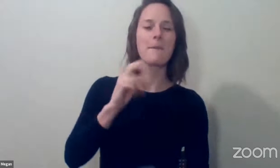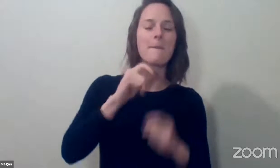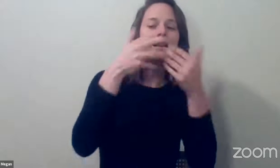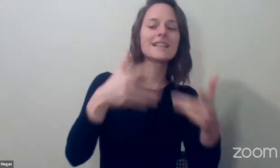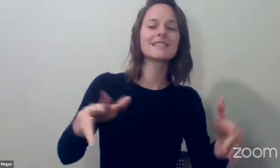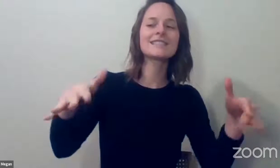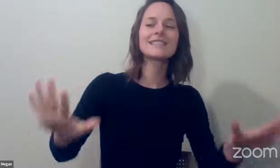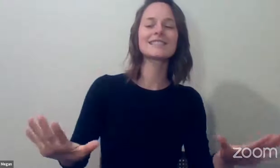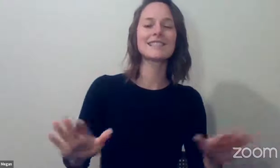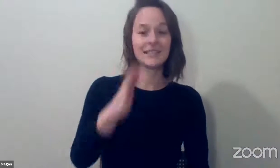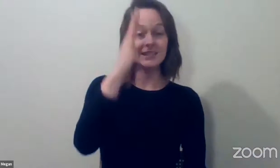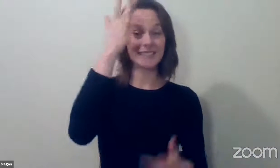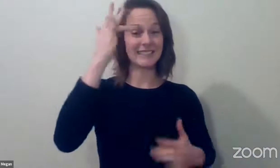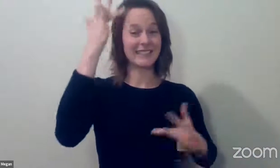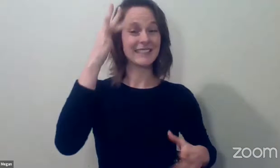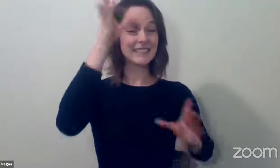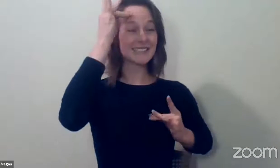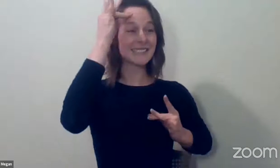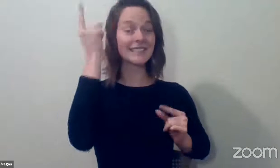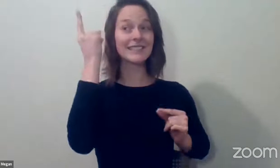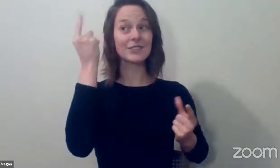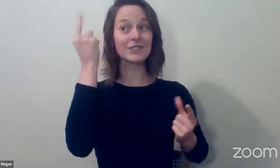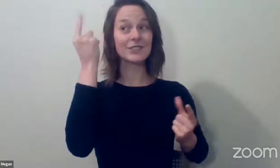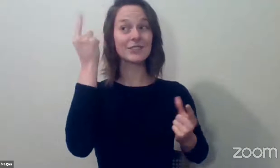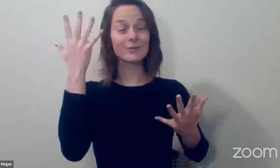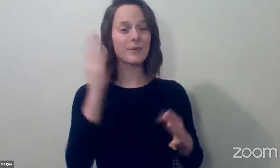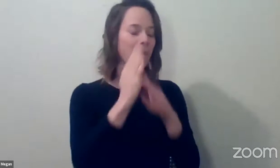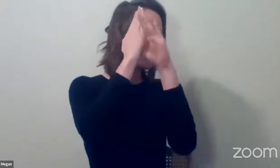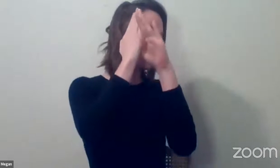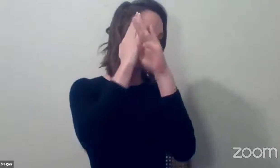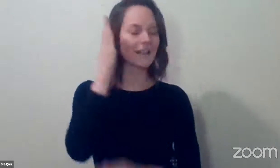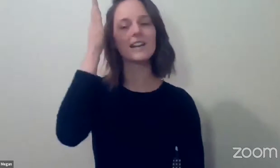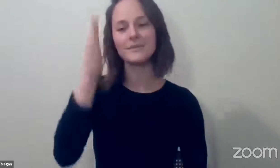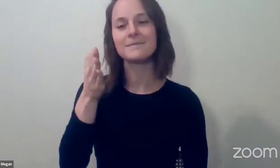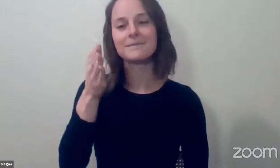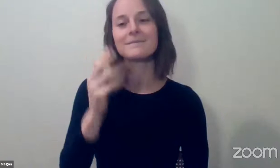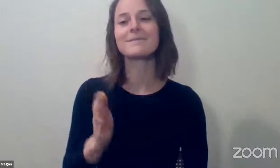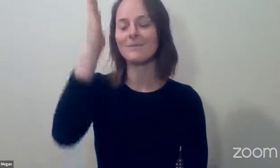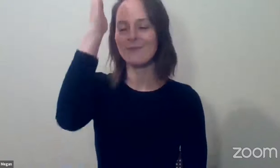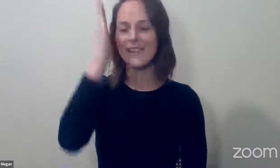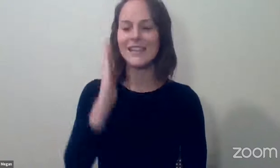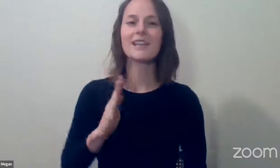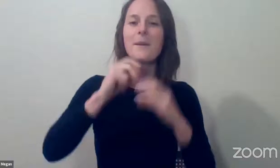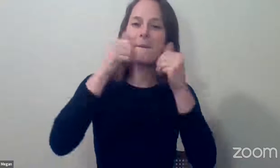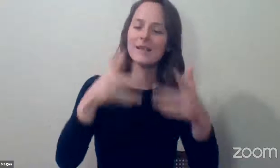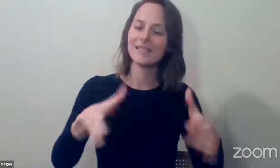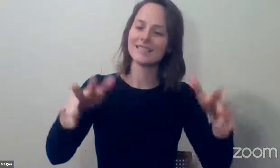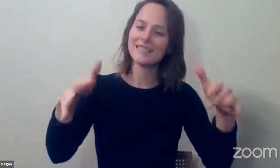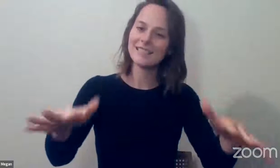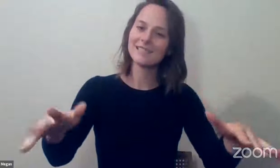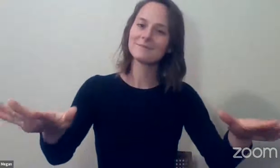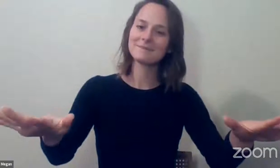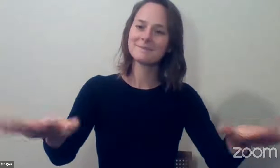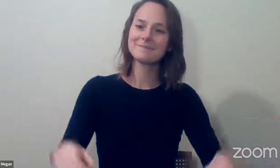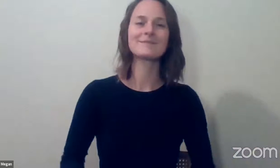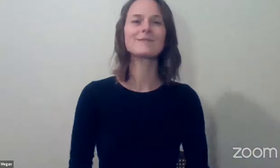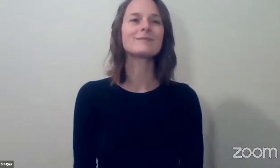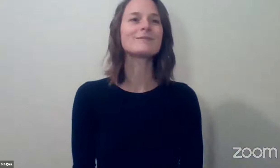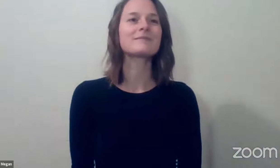for this will be Megan Montgomery. Megan is a first-year student at the interpreter training program at